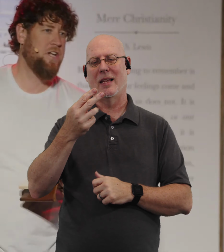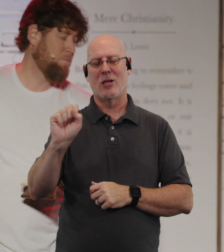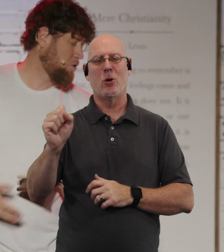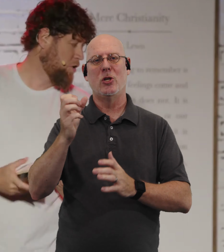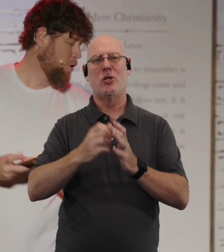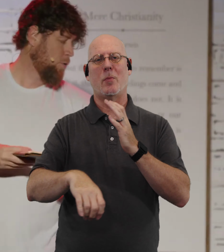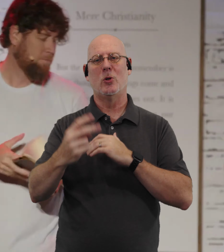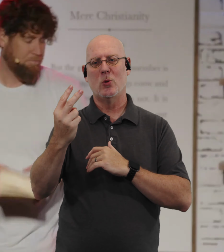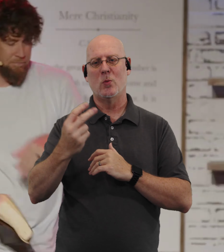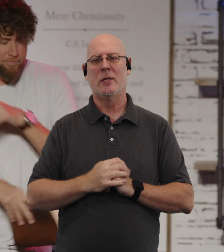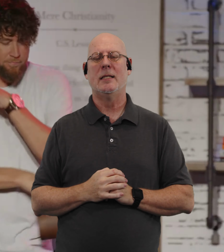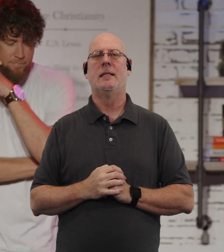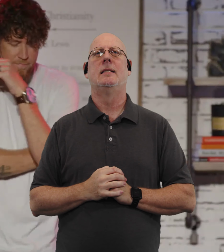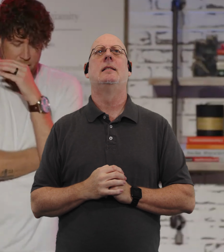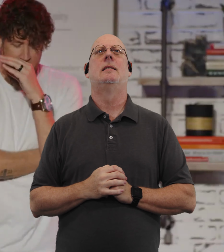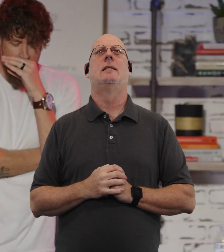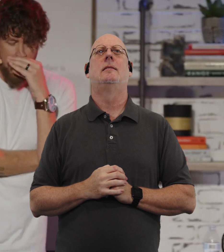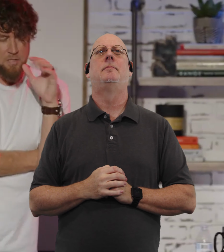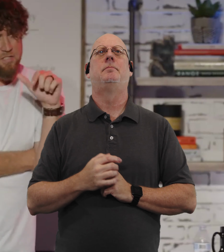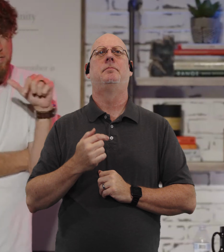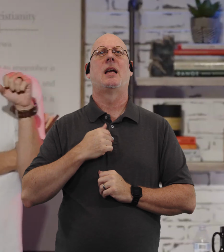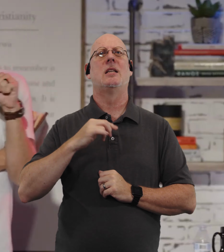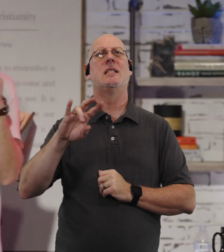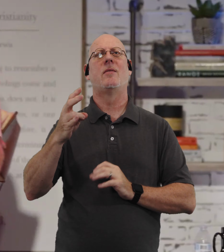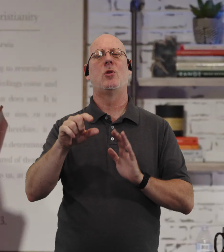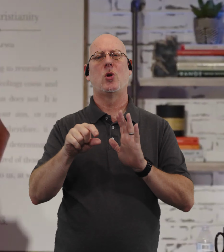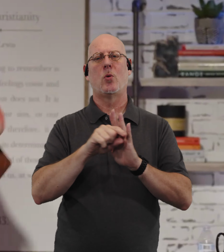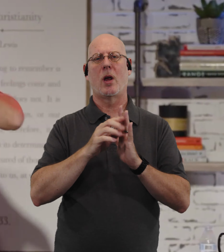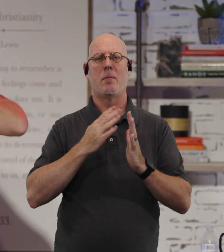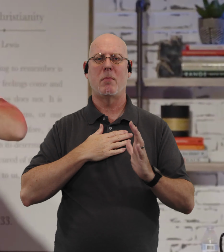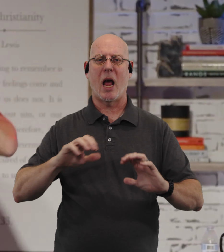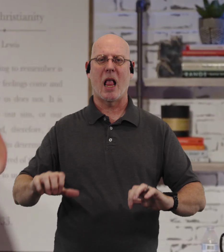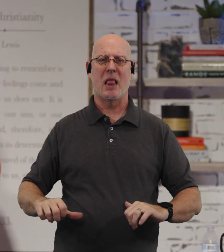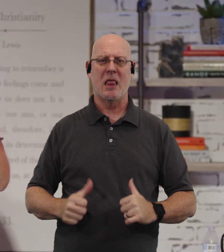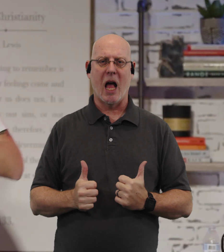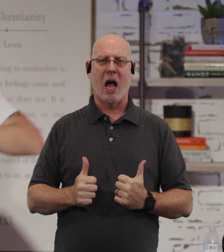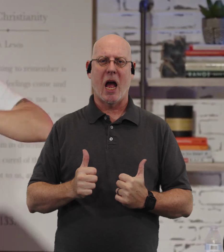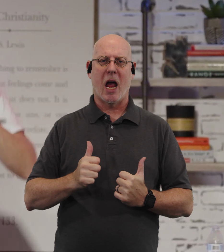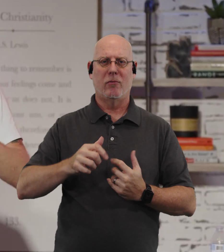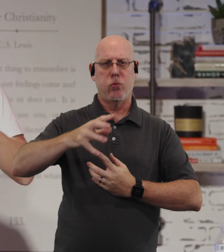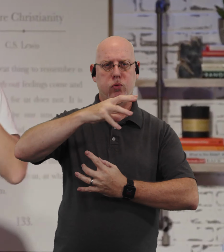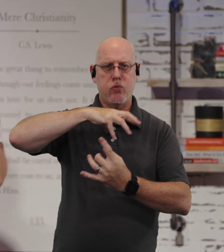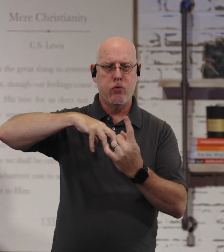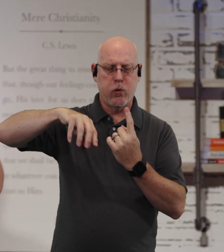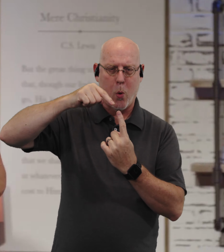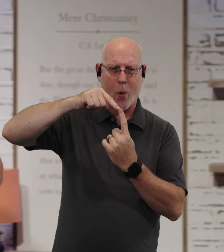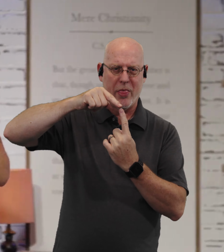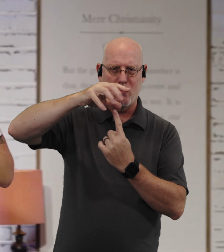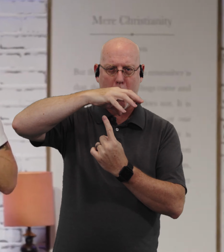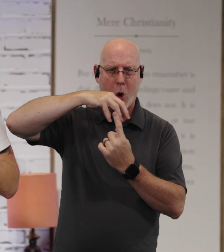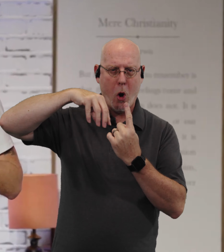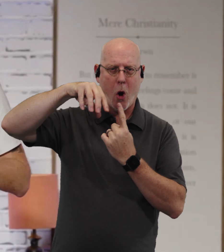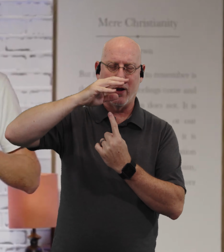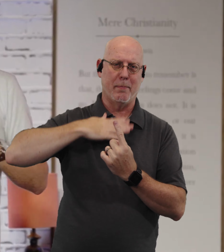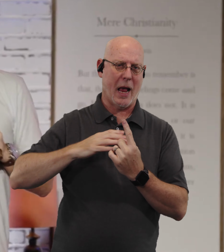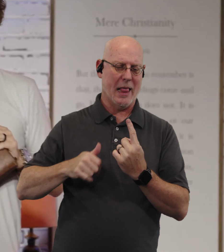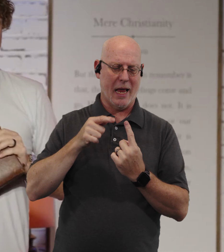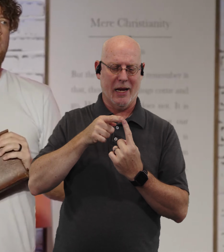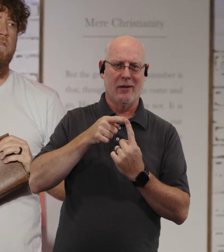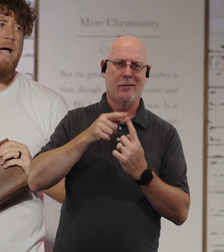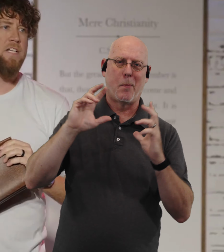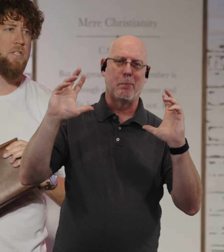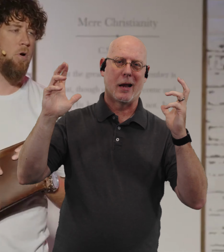1 Thessalonians chapter 2. When I was in seventh grade, my life literally revolved around one thing, and